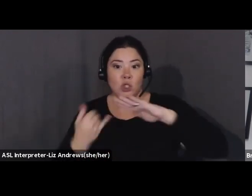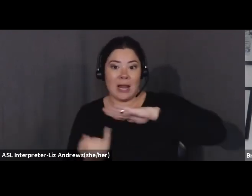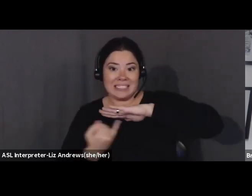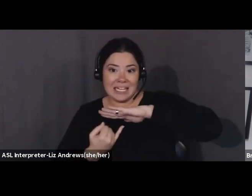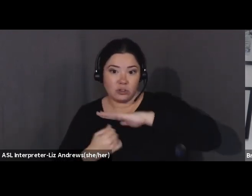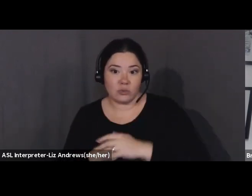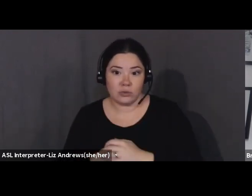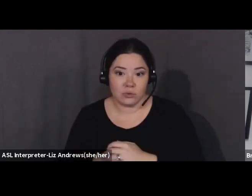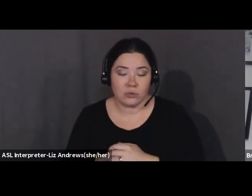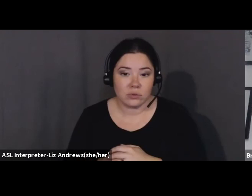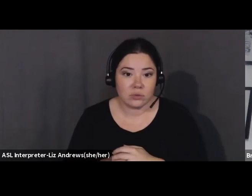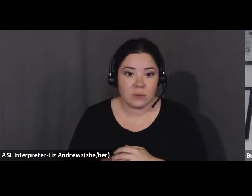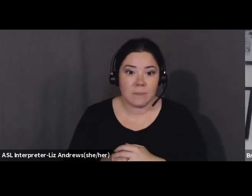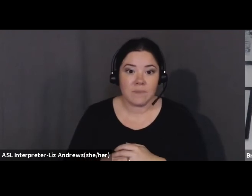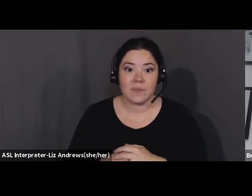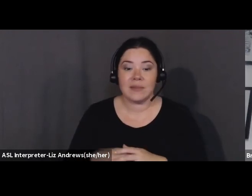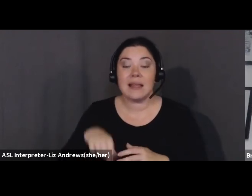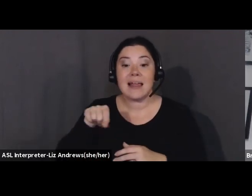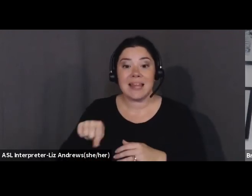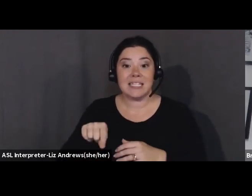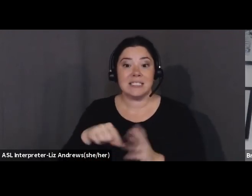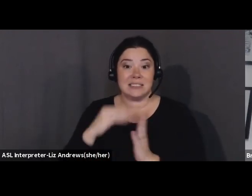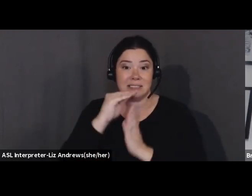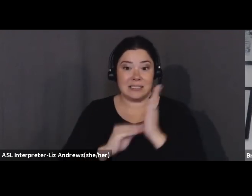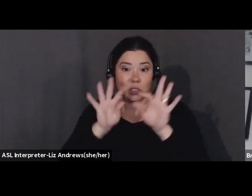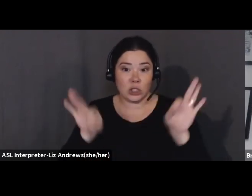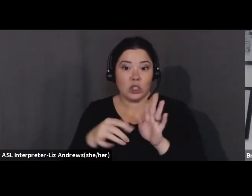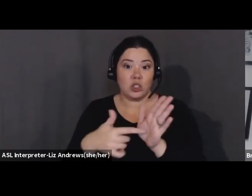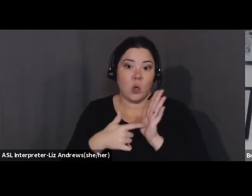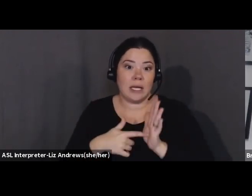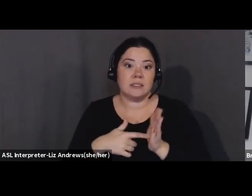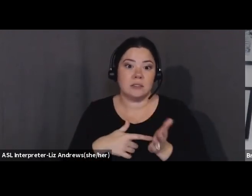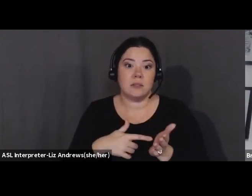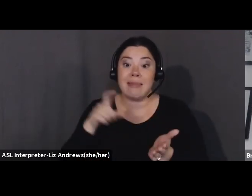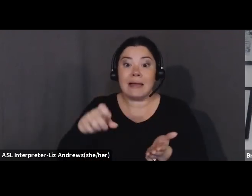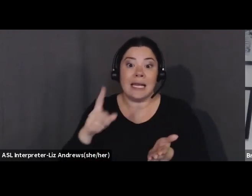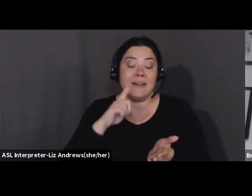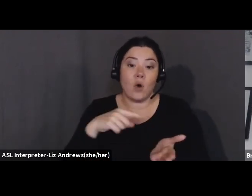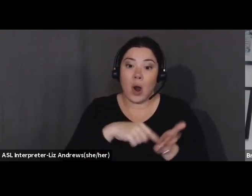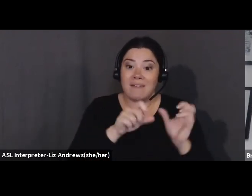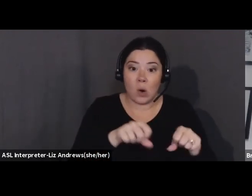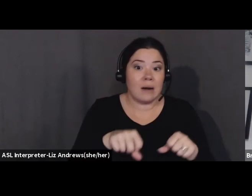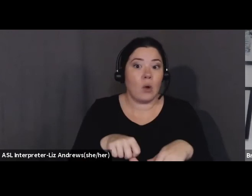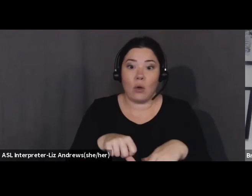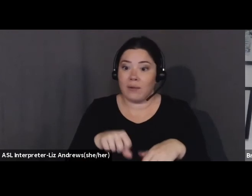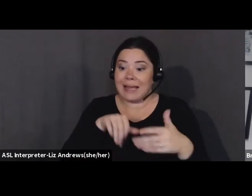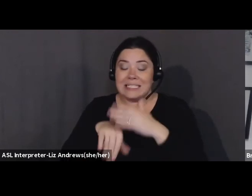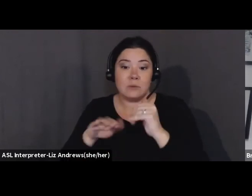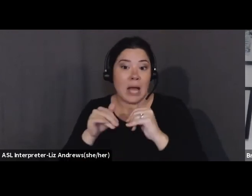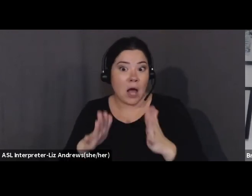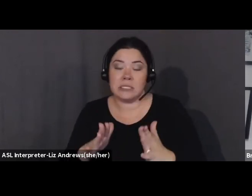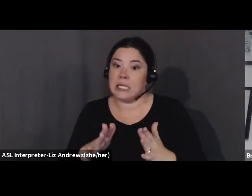And really the survey showed us that the need for affordable, accessible housing has been exacerbated by the